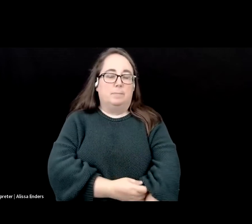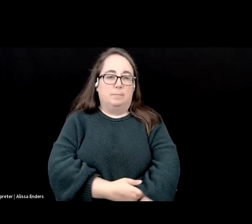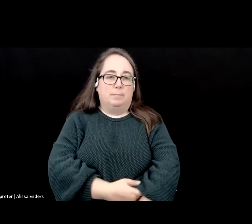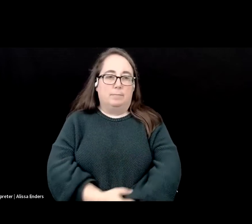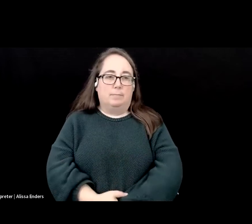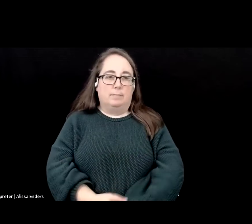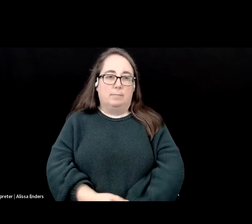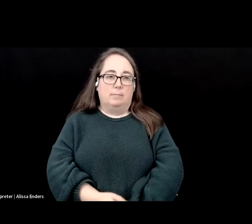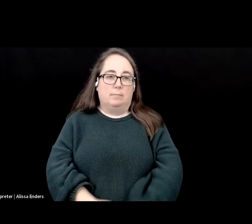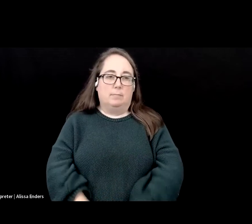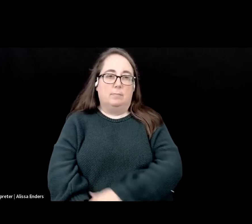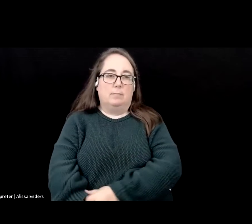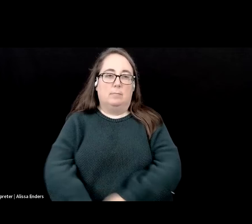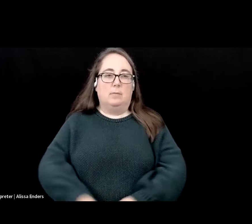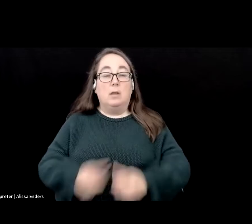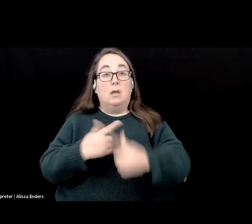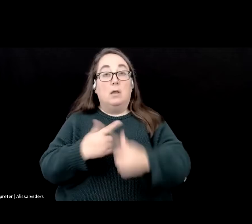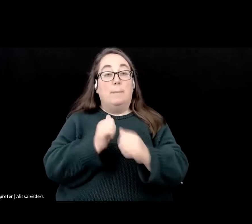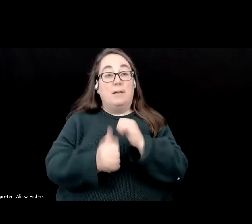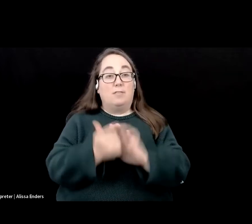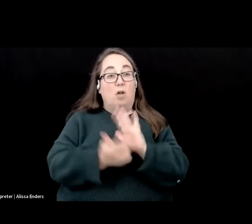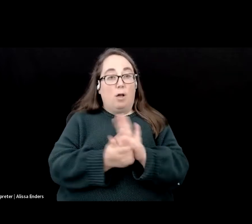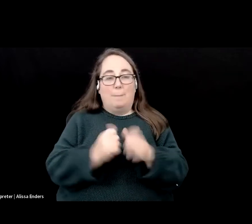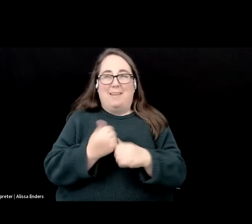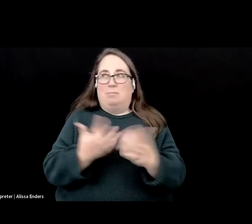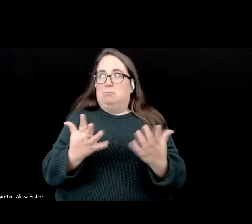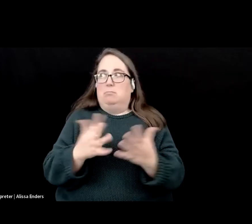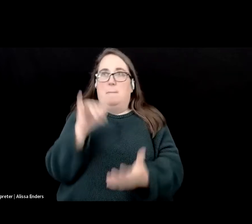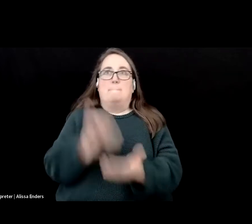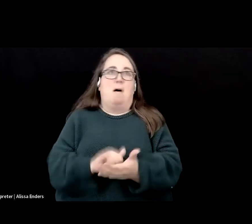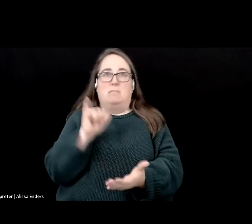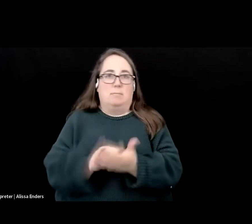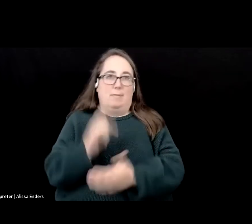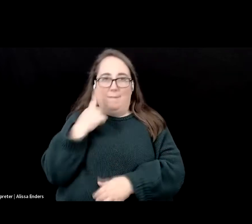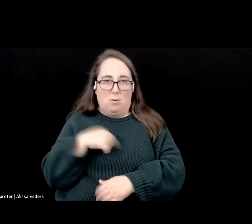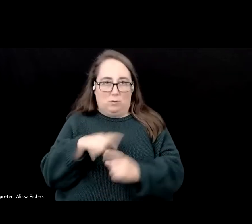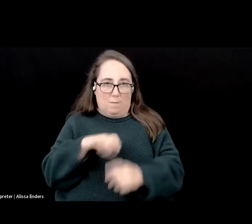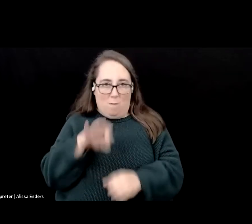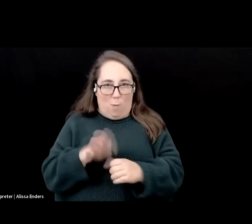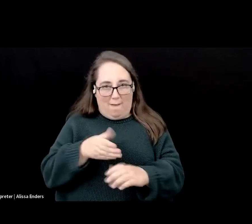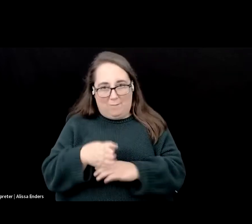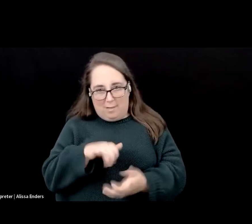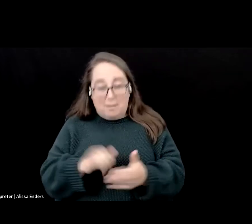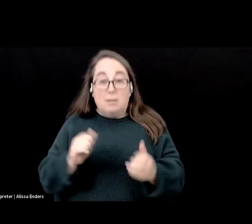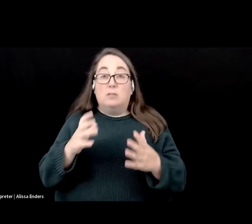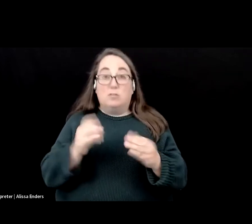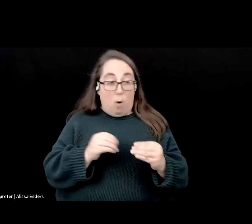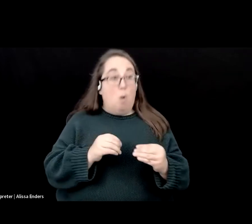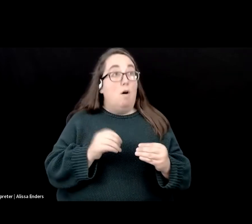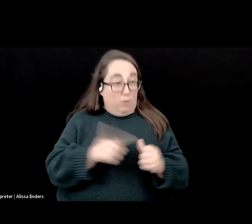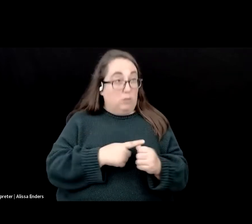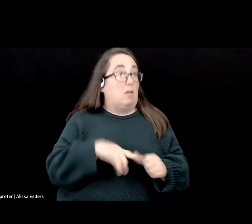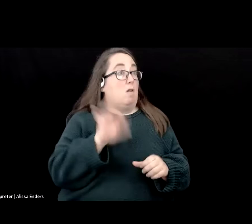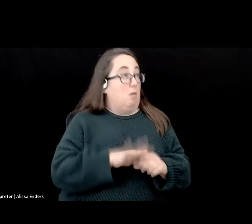And then you get the passage of laws that make it virtually impossible for folks to vote. And so there's progress and